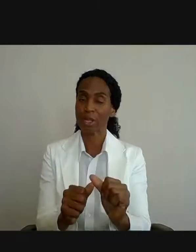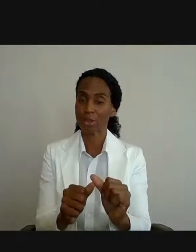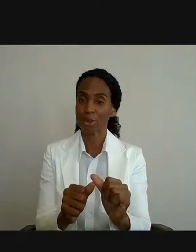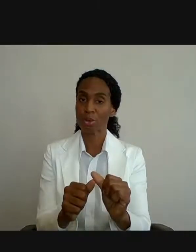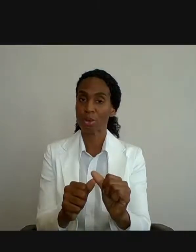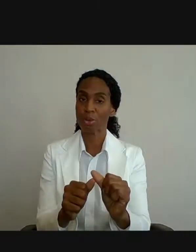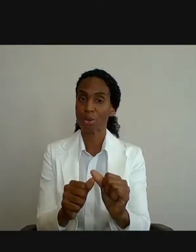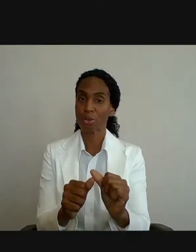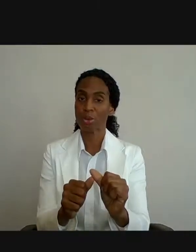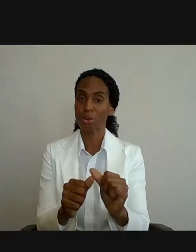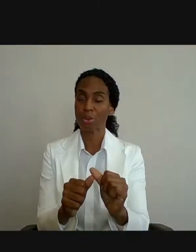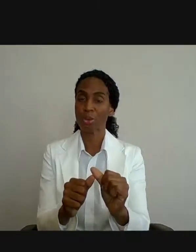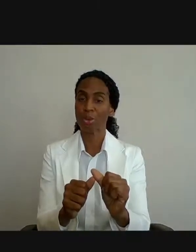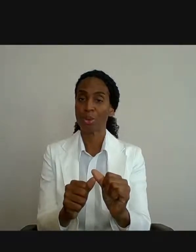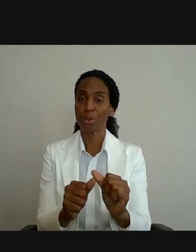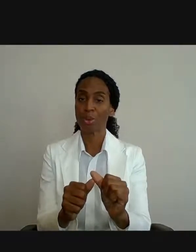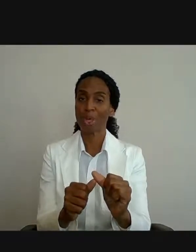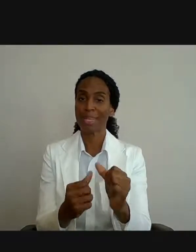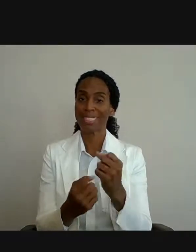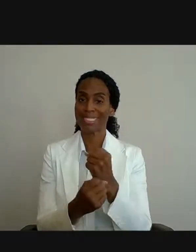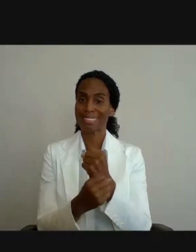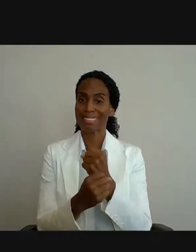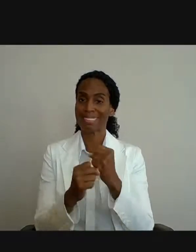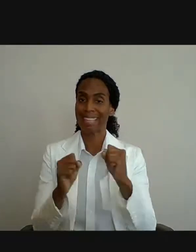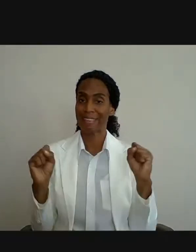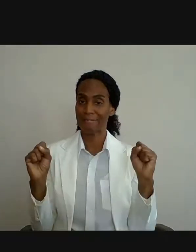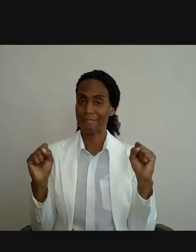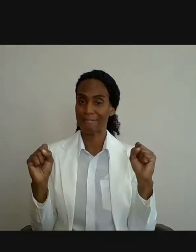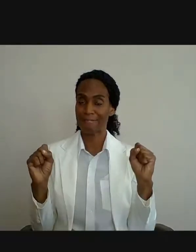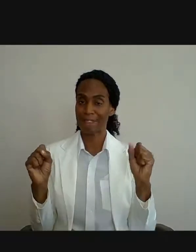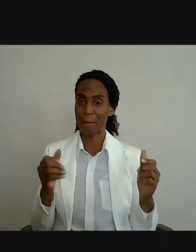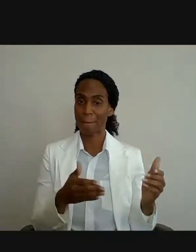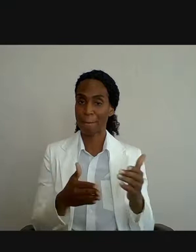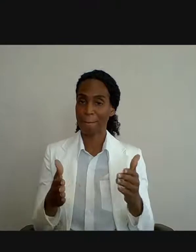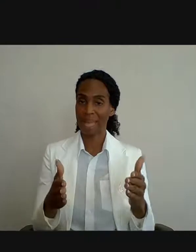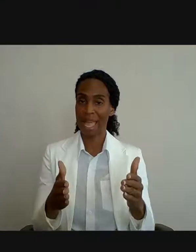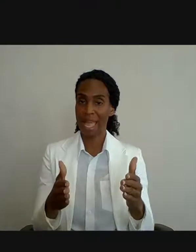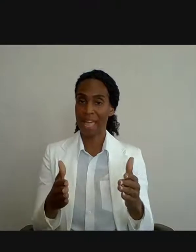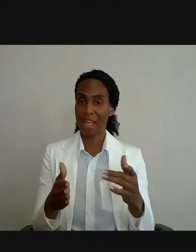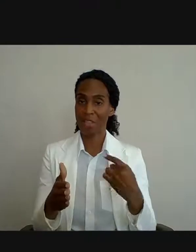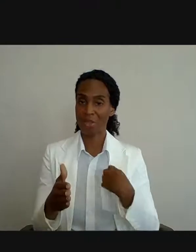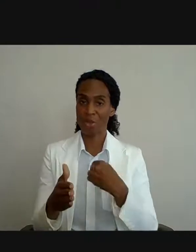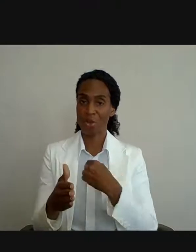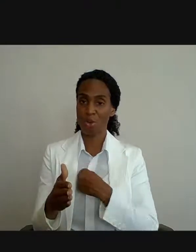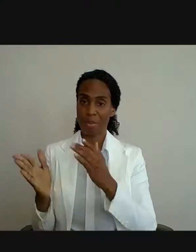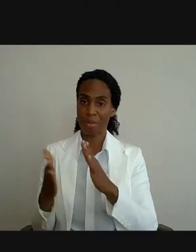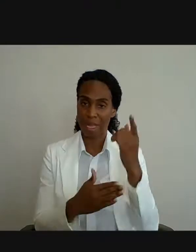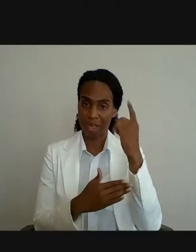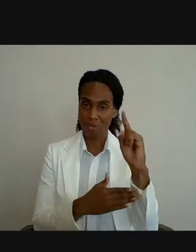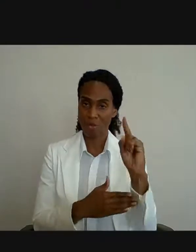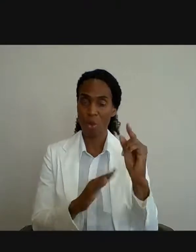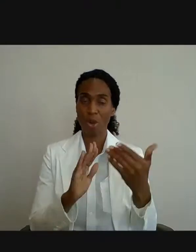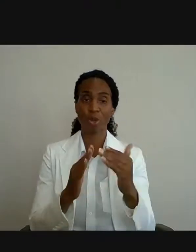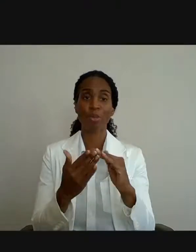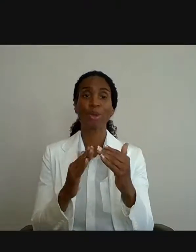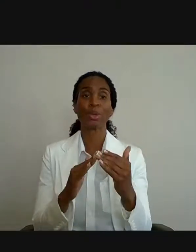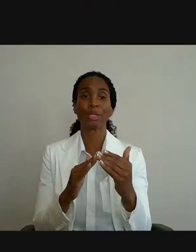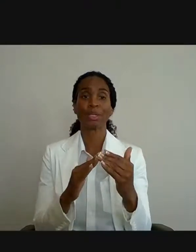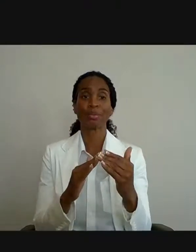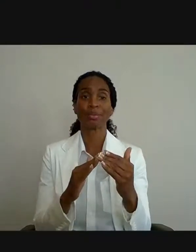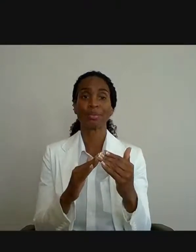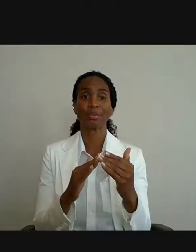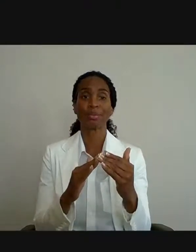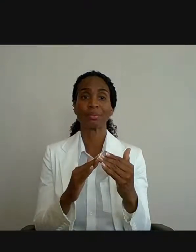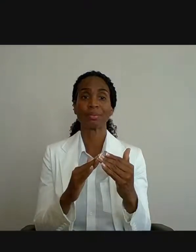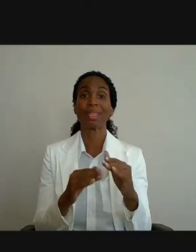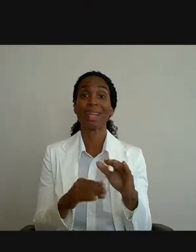along this safe avenue that we've plotted for the community. And so